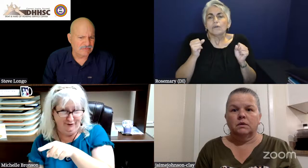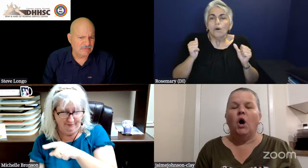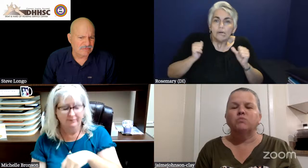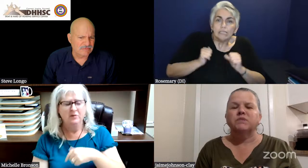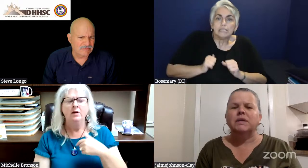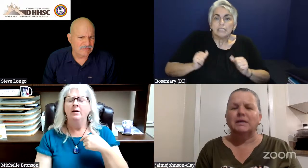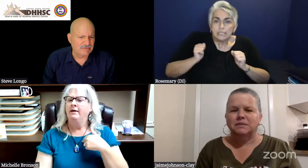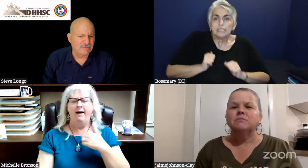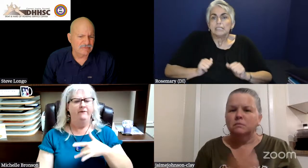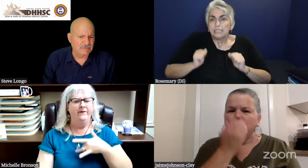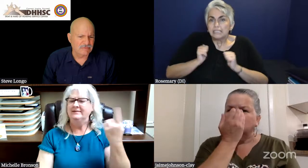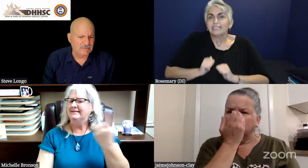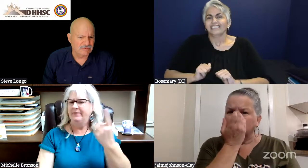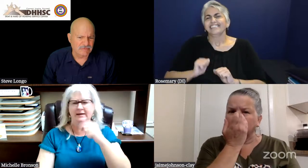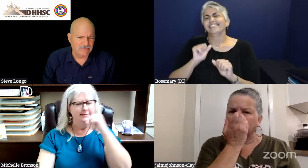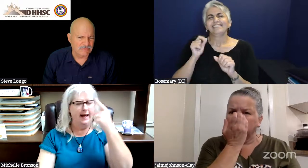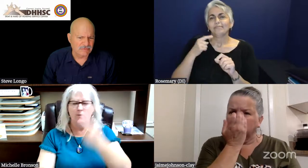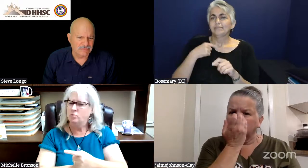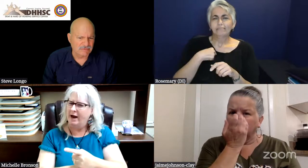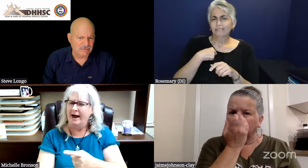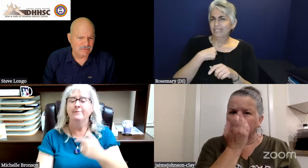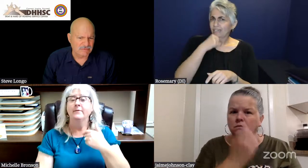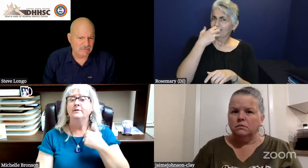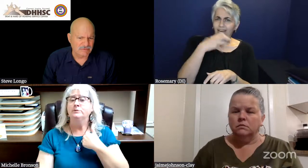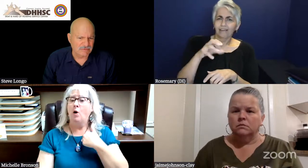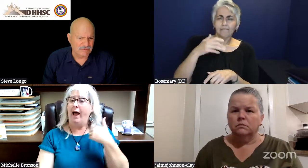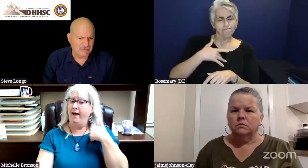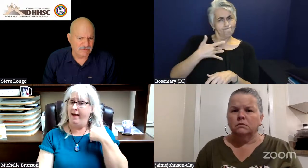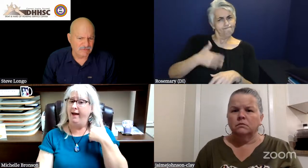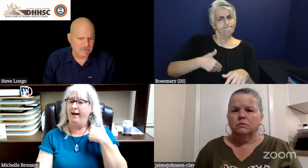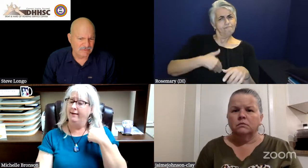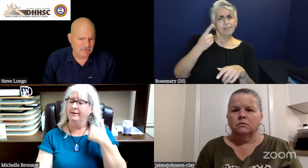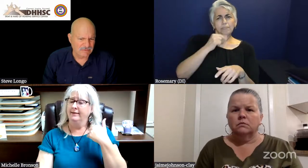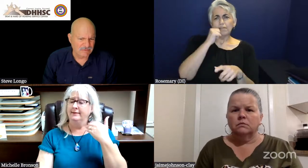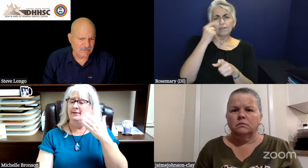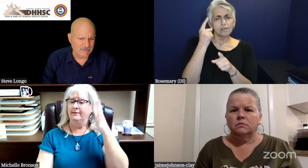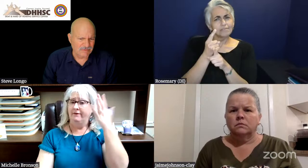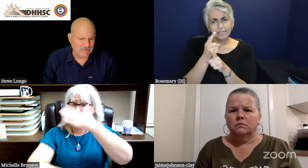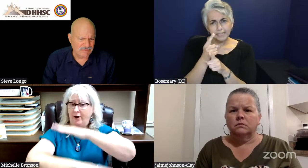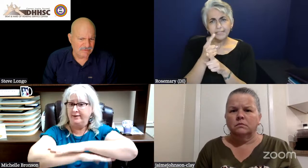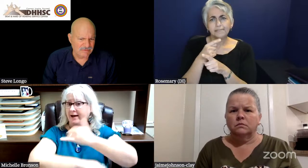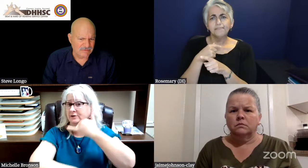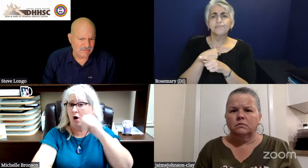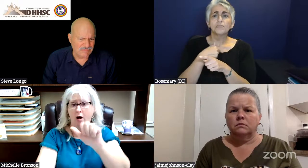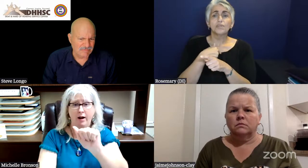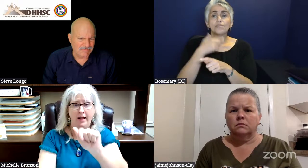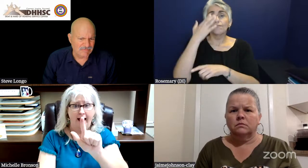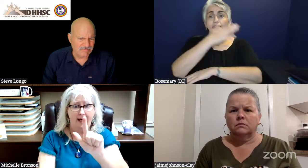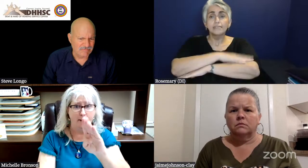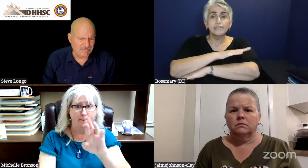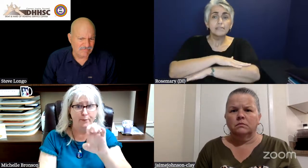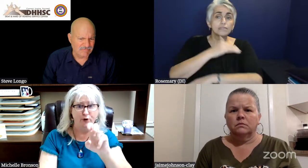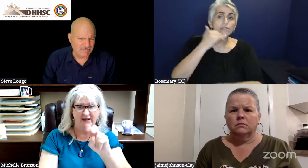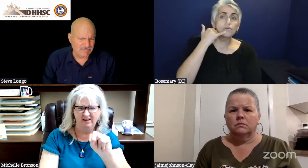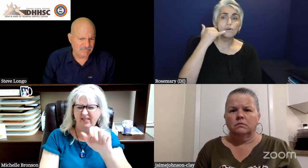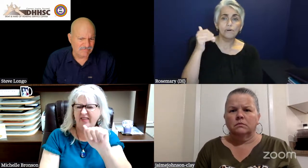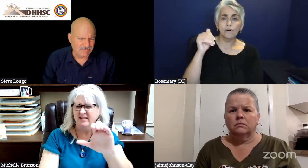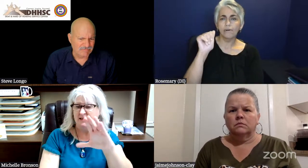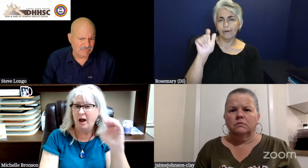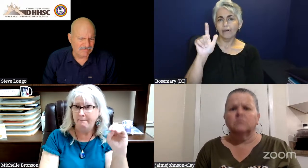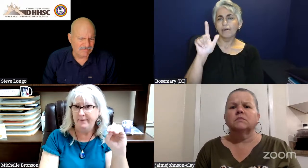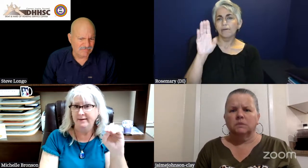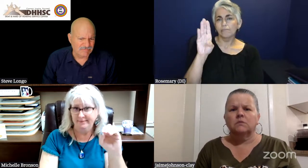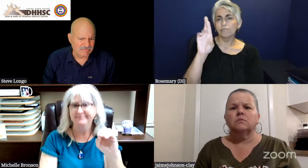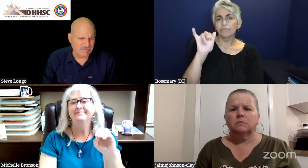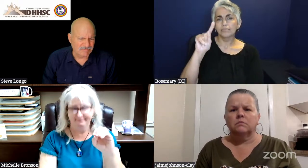hot, it's too hot. And some of the staff are cold and they have to wear warm things because they're so